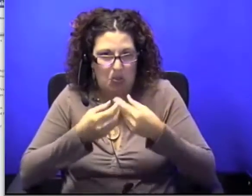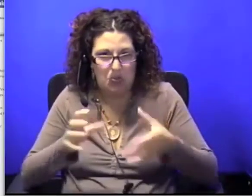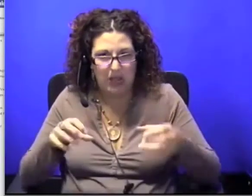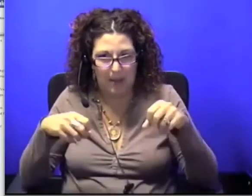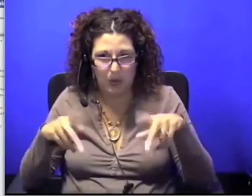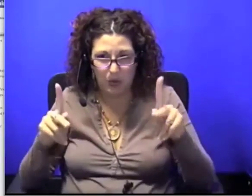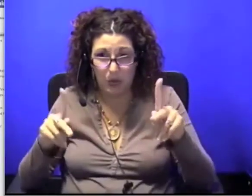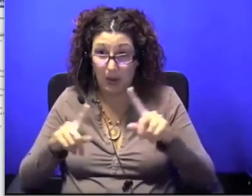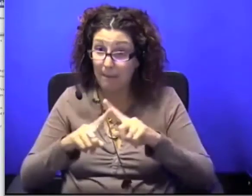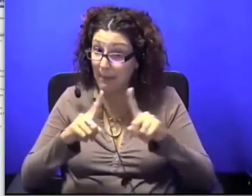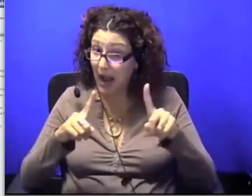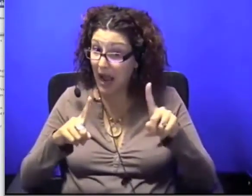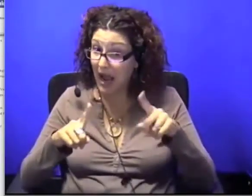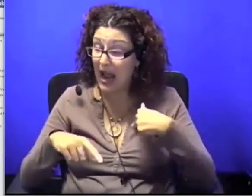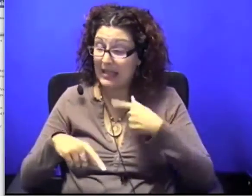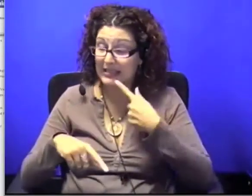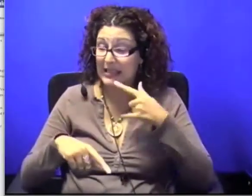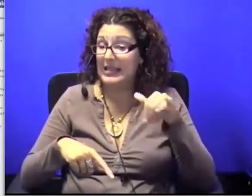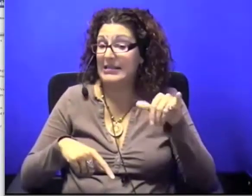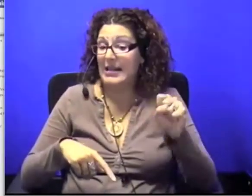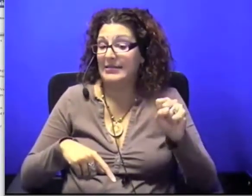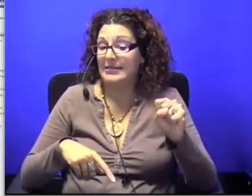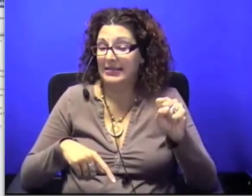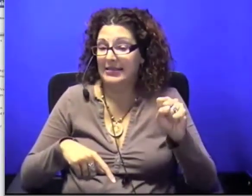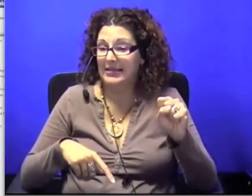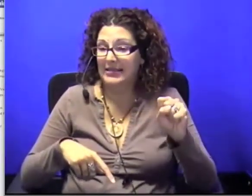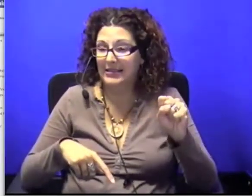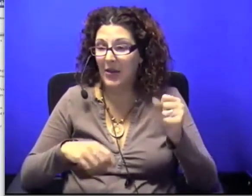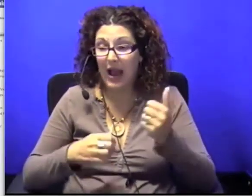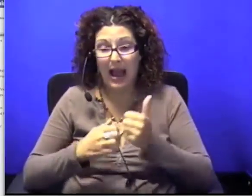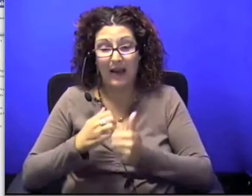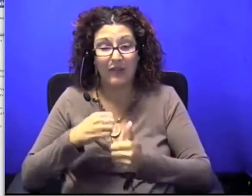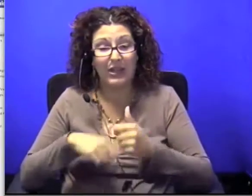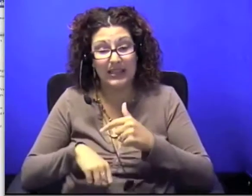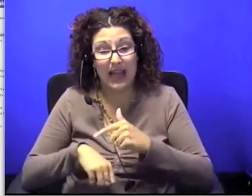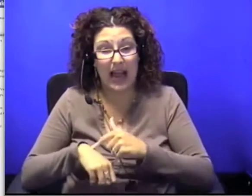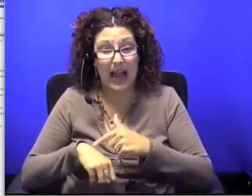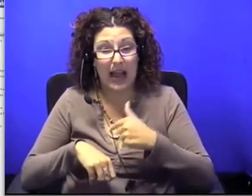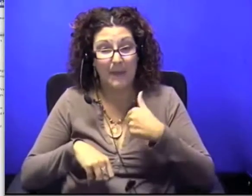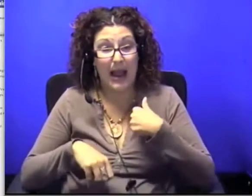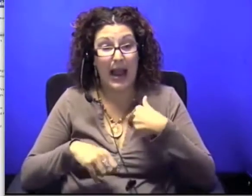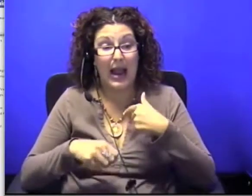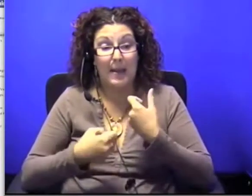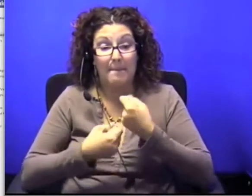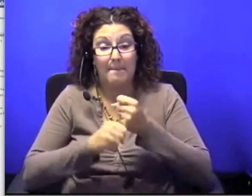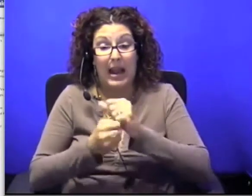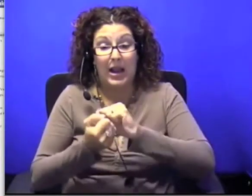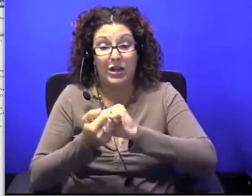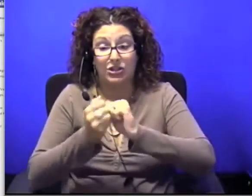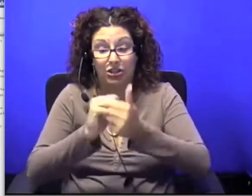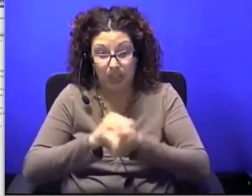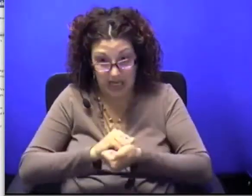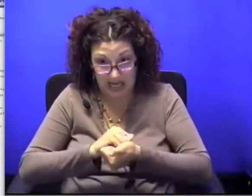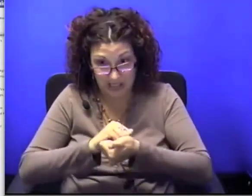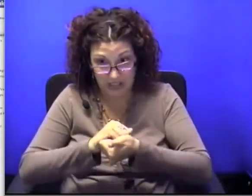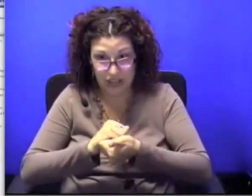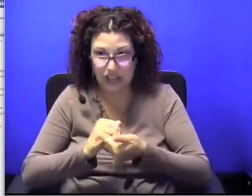to, that every single time I change a life, my life changes for the better, right? That is where the